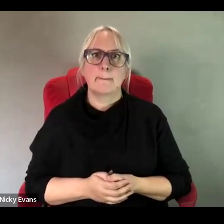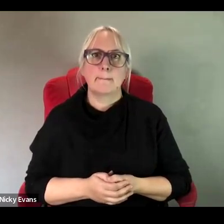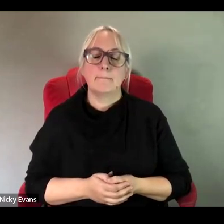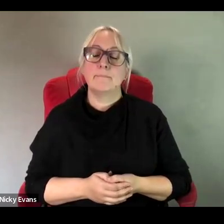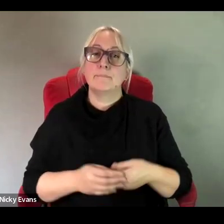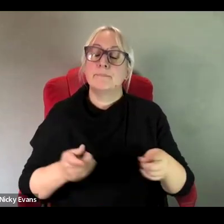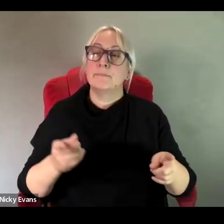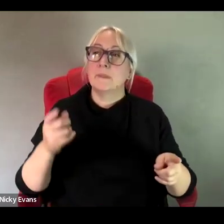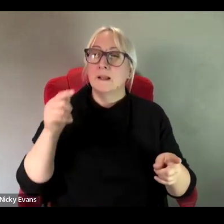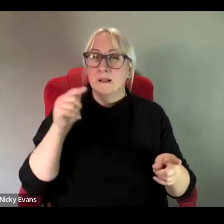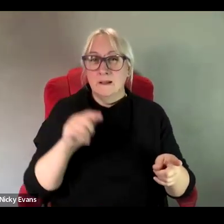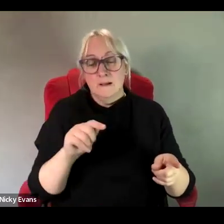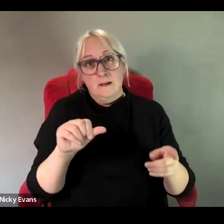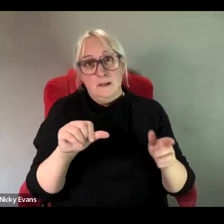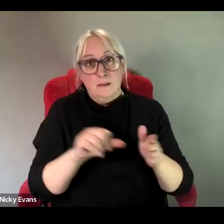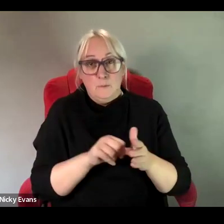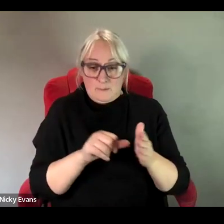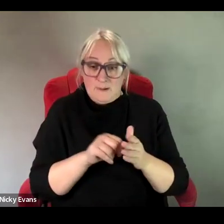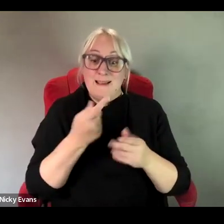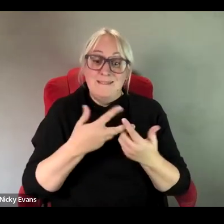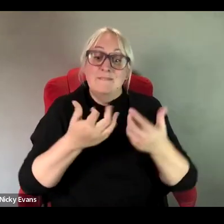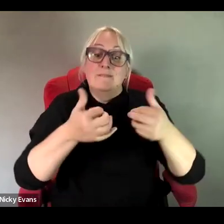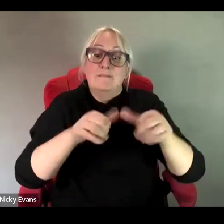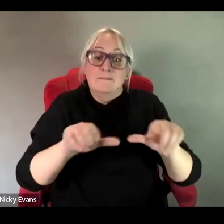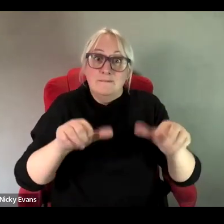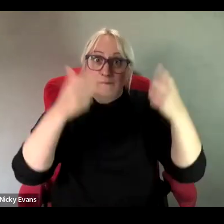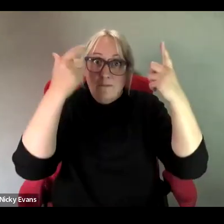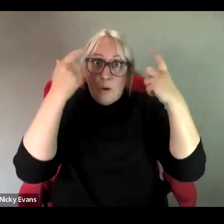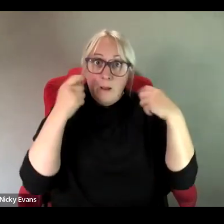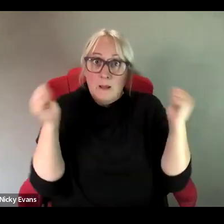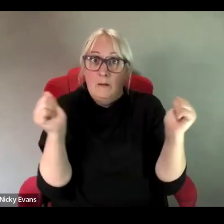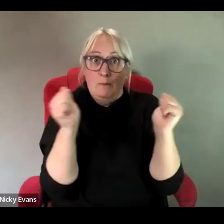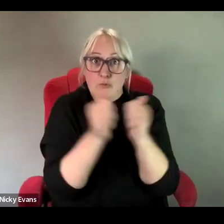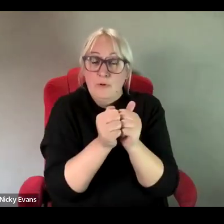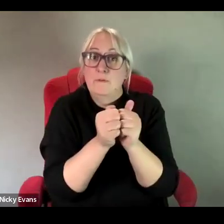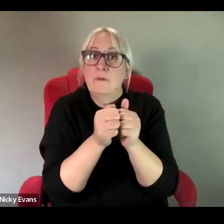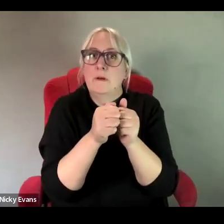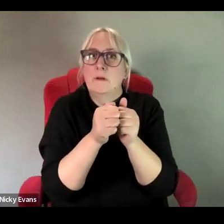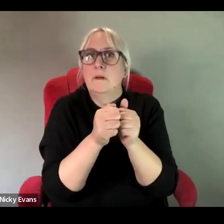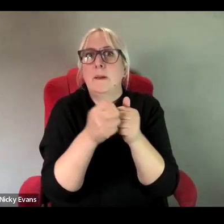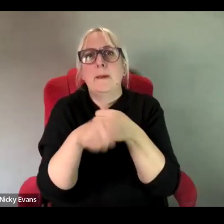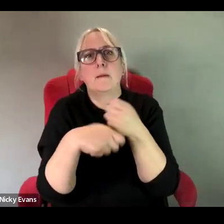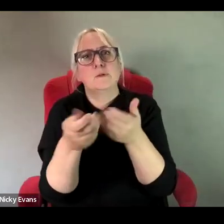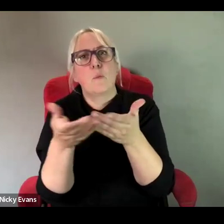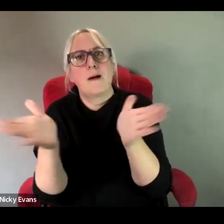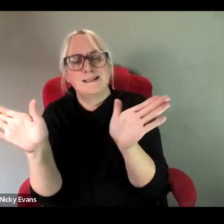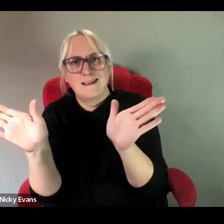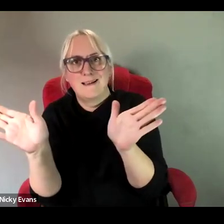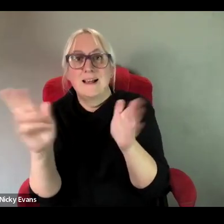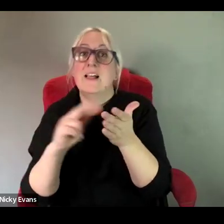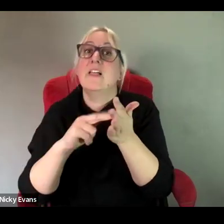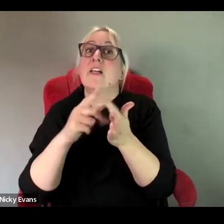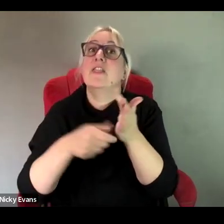slippery slope is what's happening to children now. In the Netherlands,